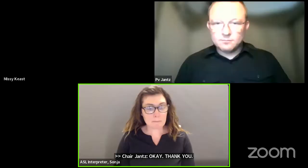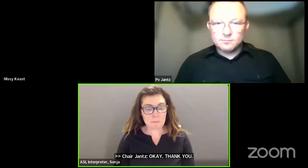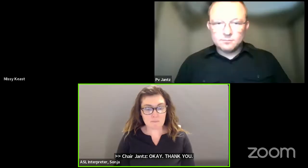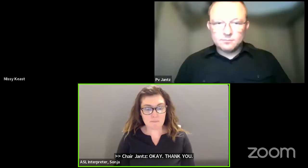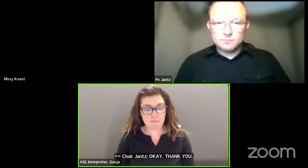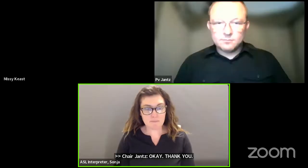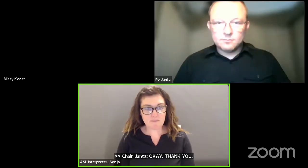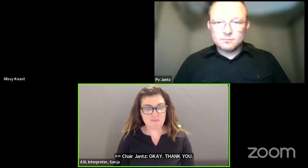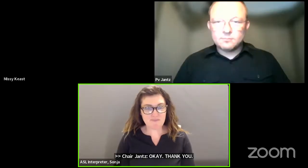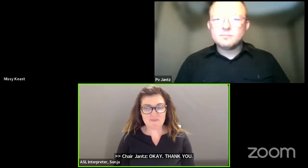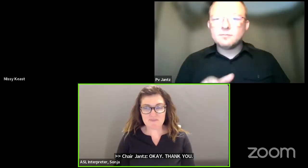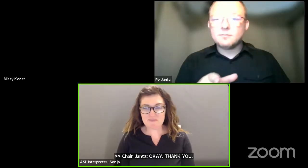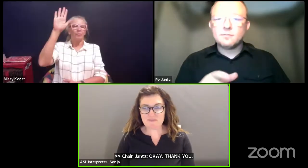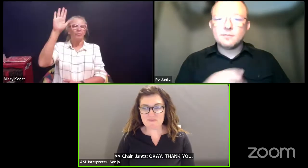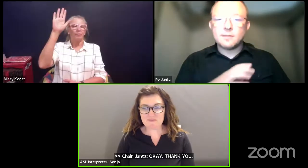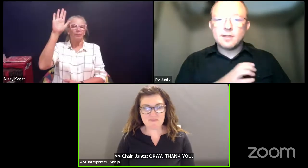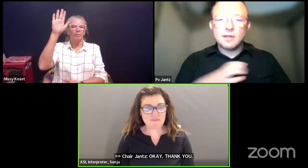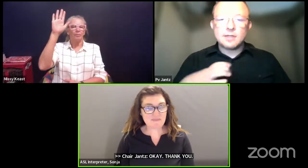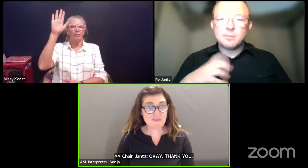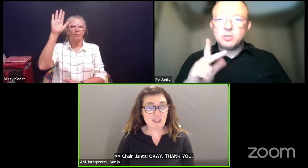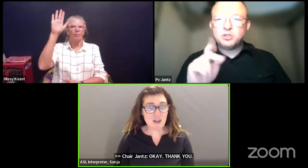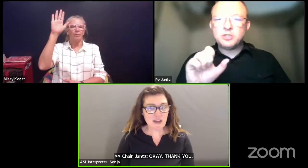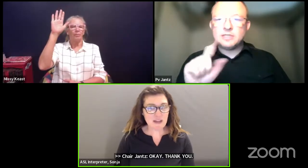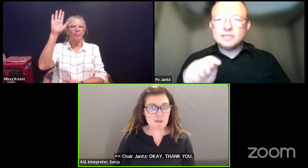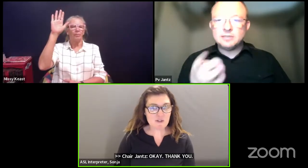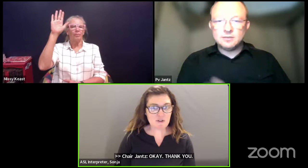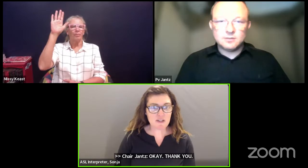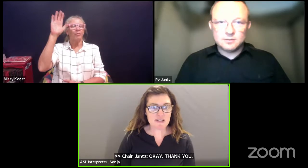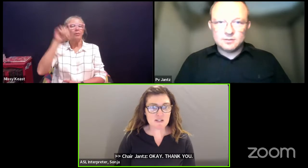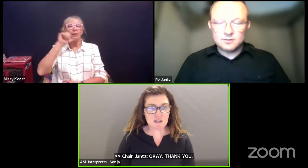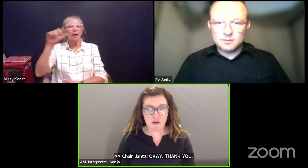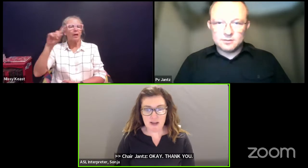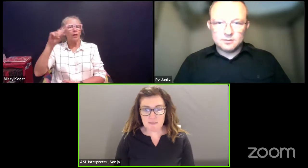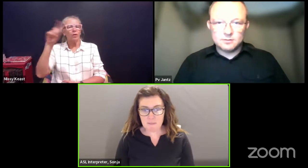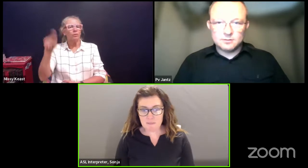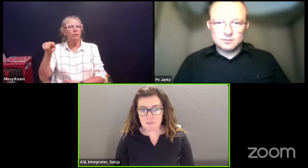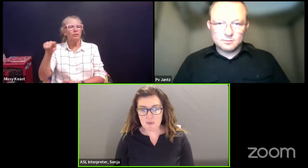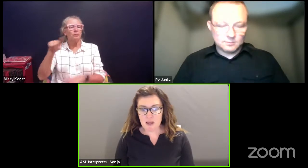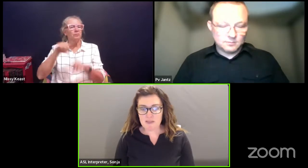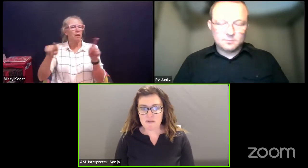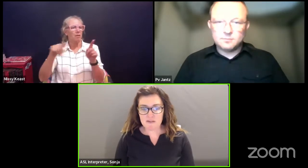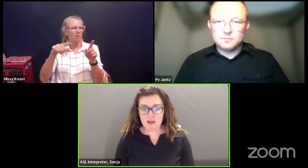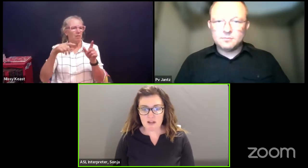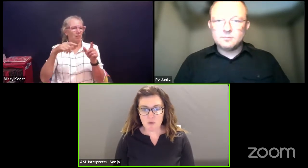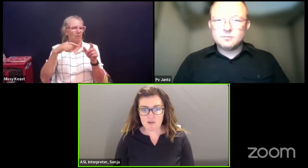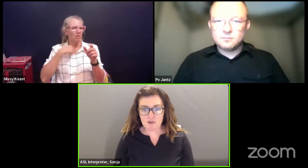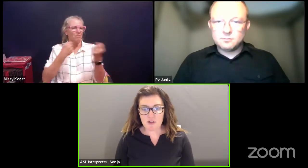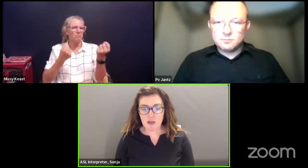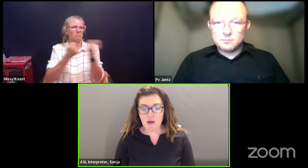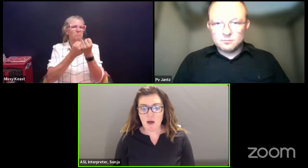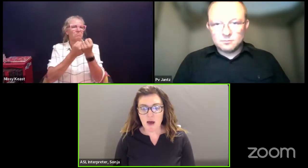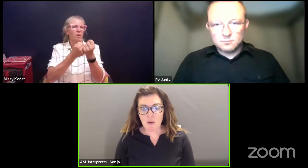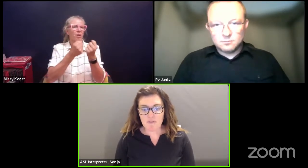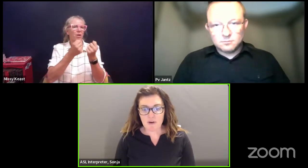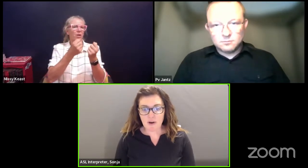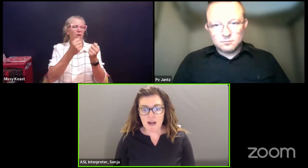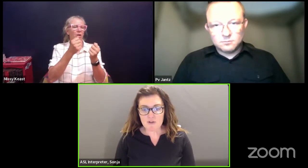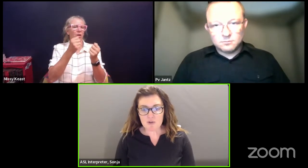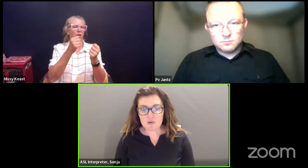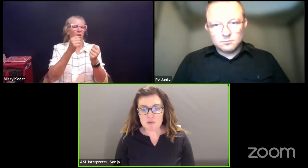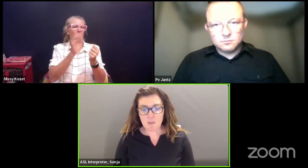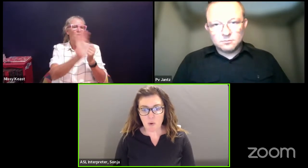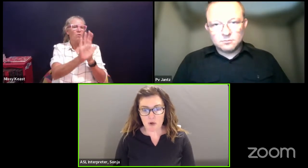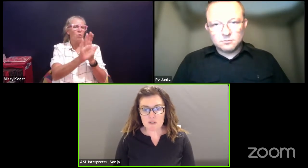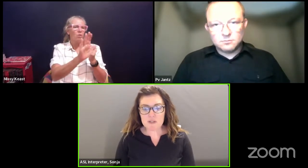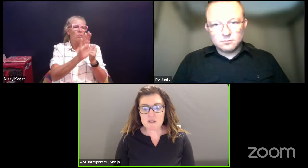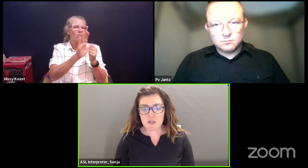Okay, Commissioner Keast, go ahead. This is not a question. However, I